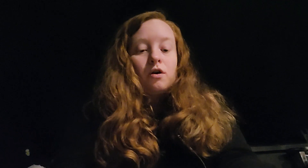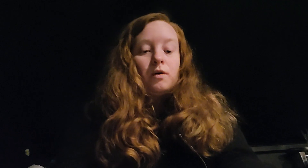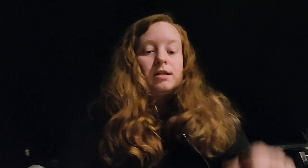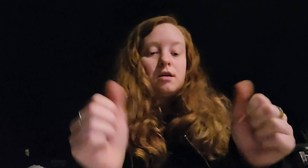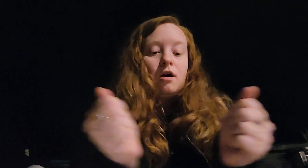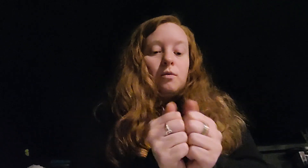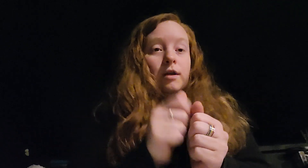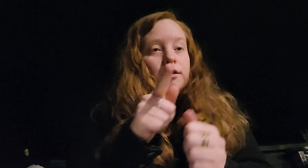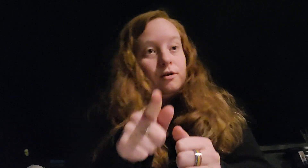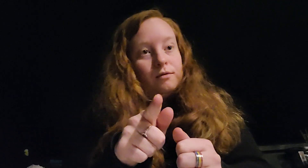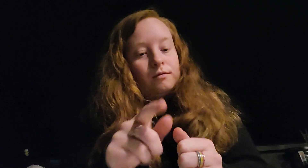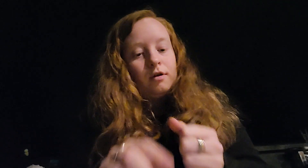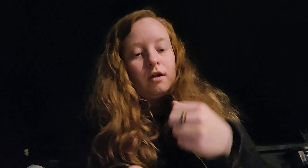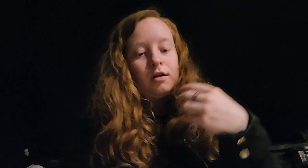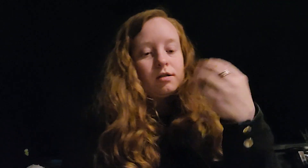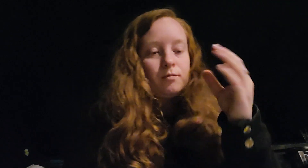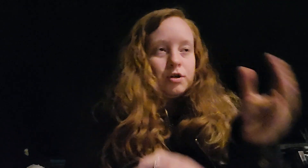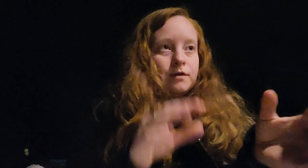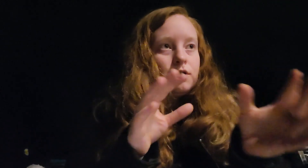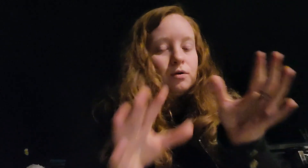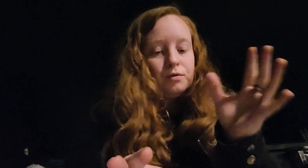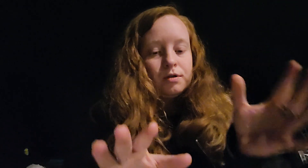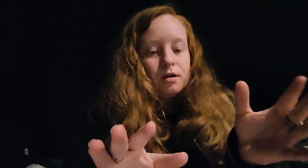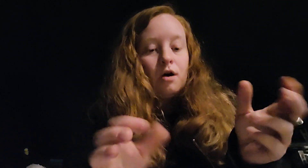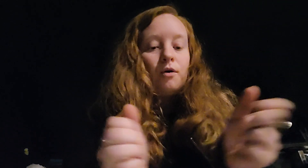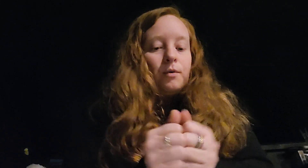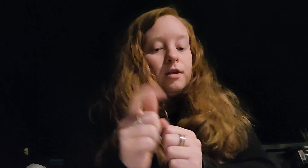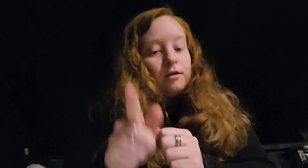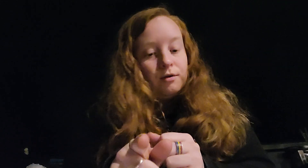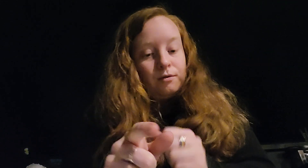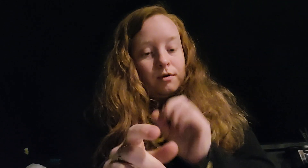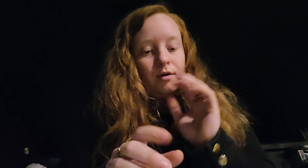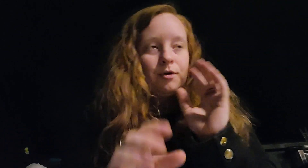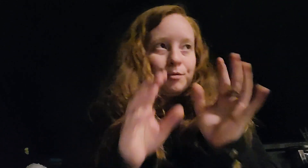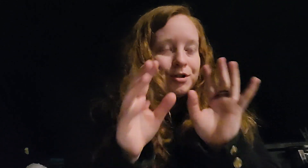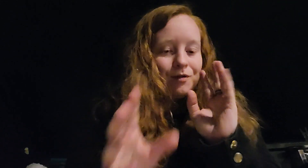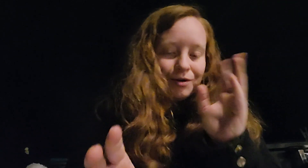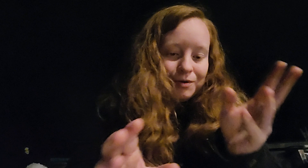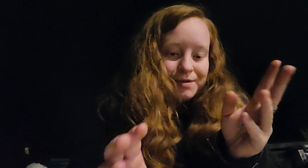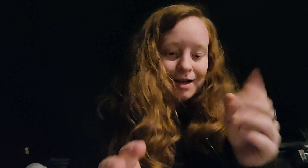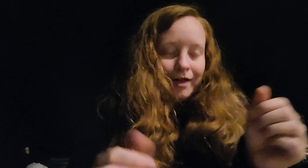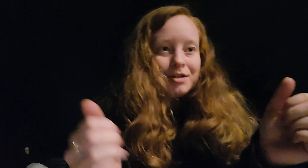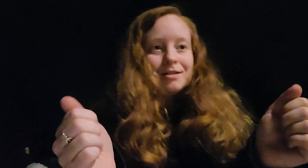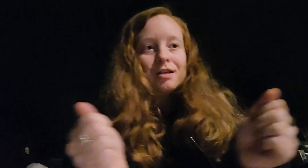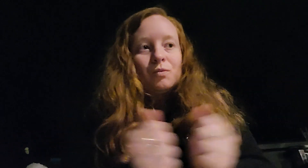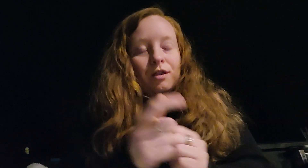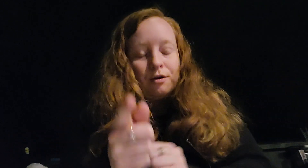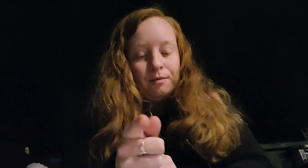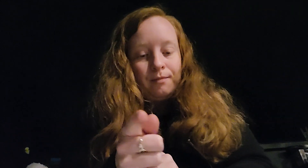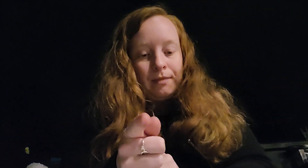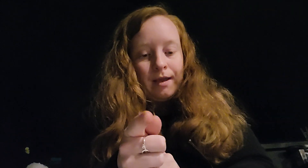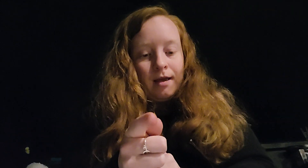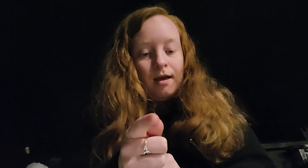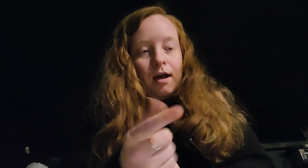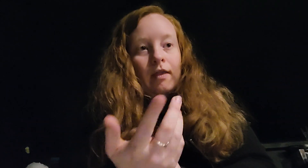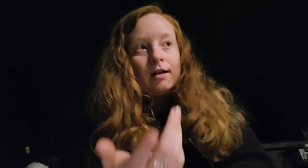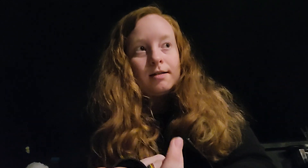it's with you, and then just a bunch of the oohs. With you, with a bunch of the oohs, and then it just says with you. And then it does that